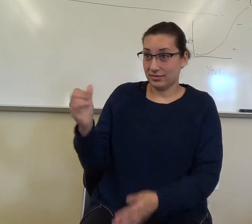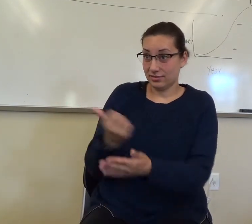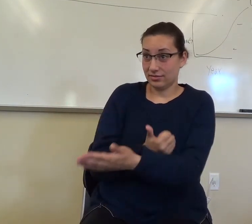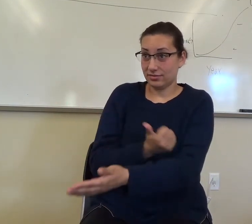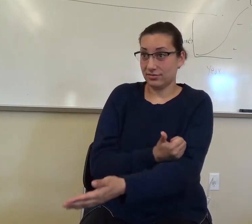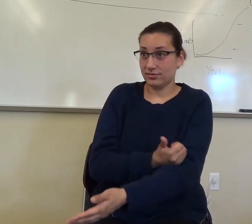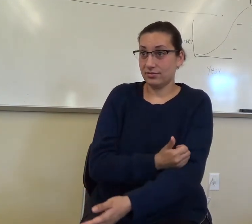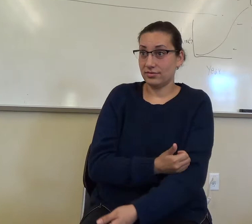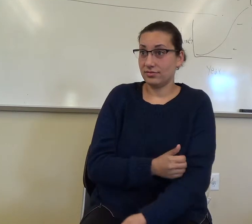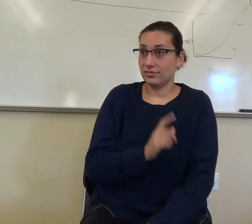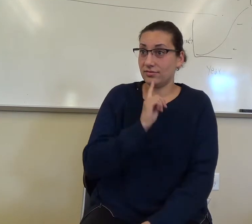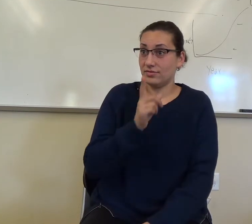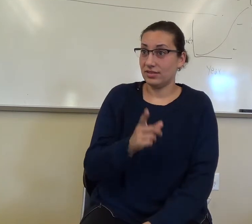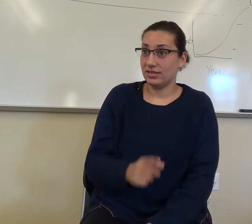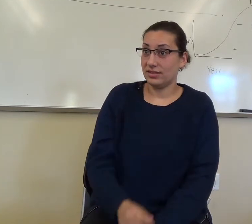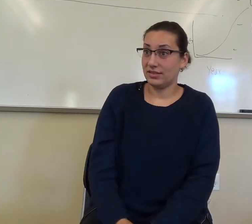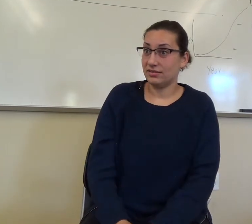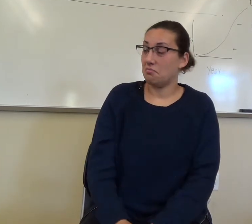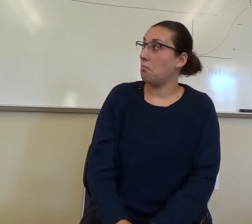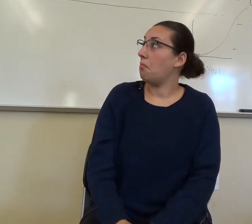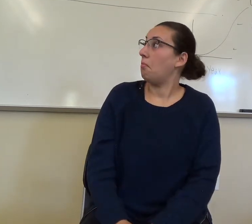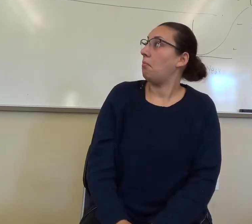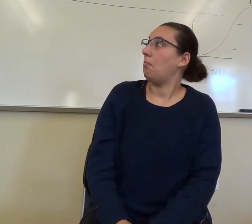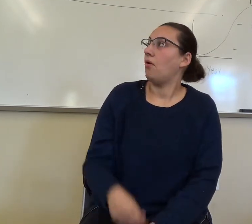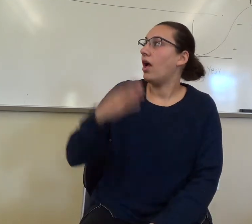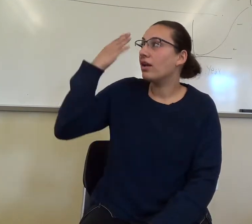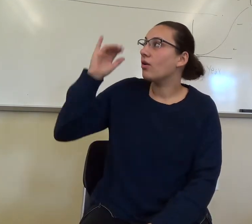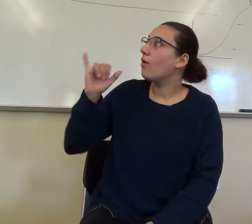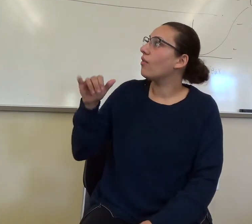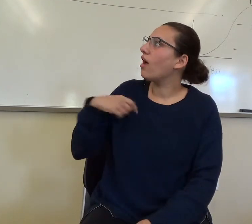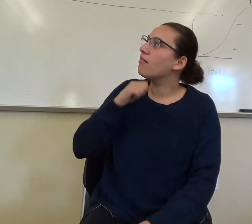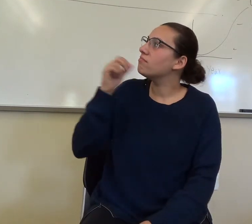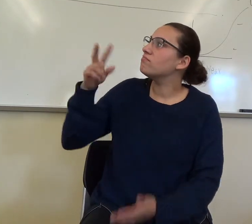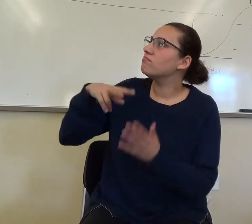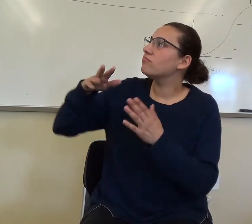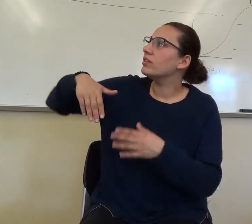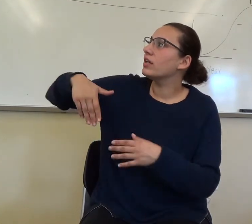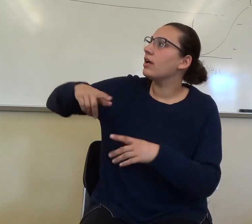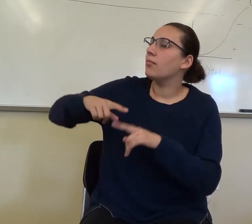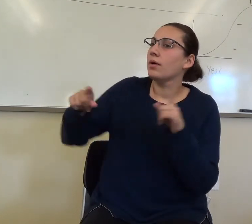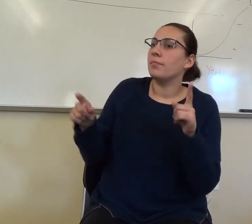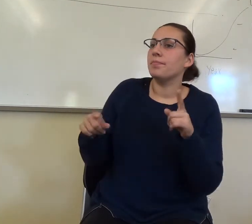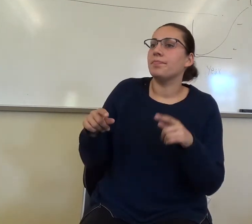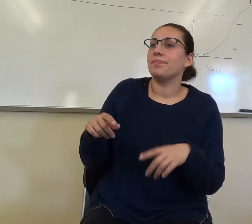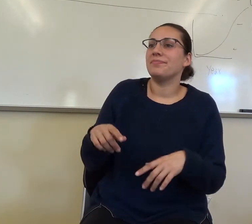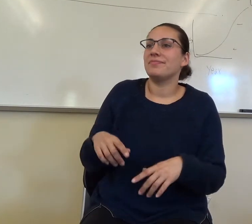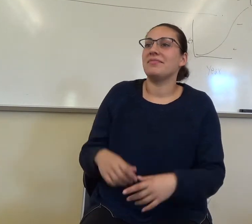could do several things here. You could say the Russell's viper